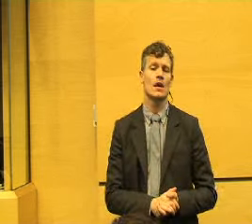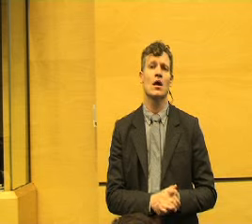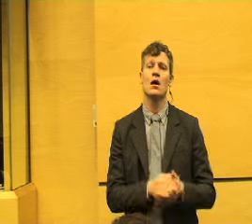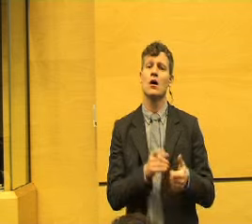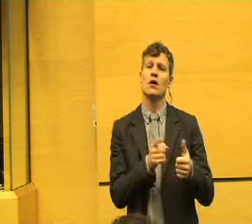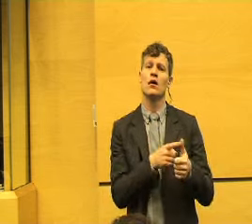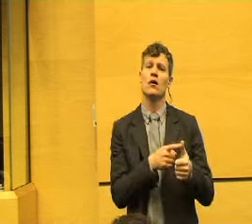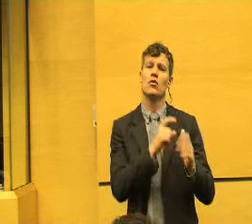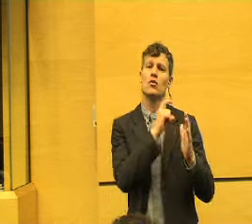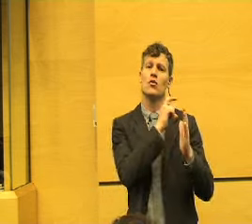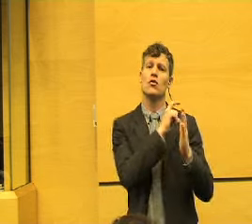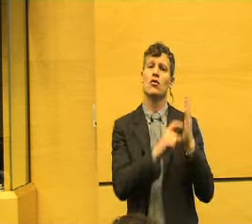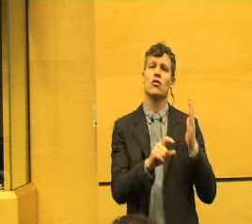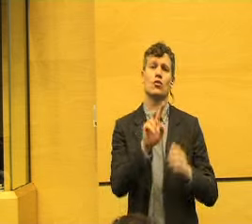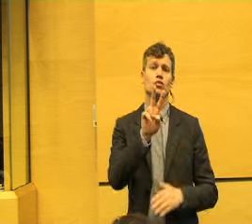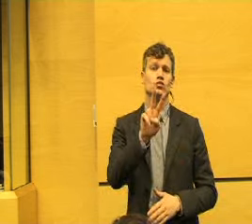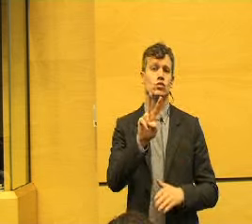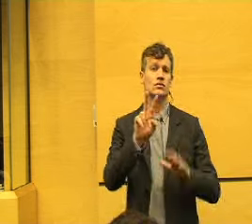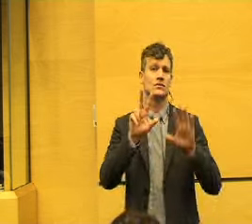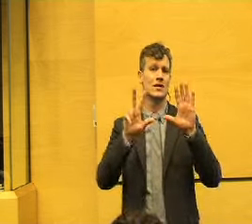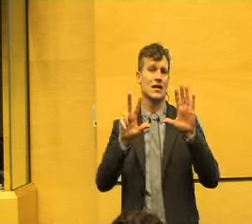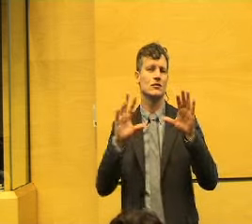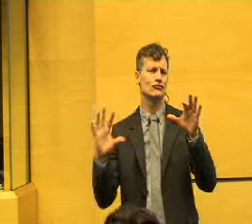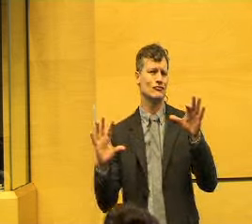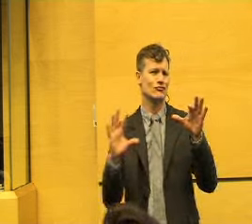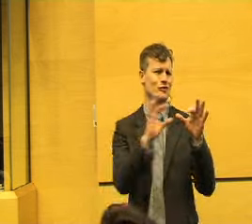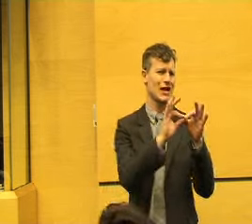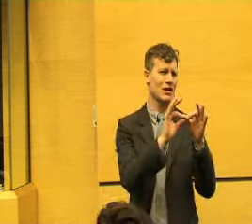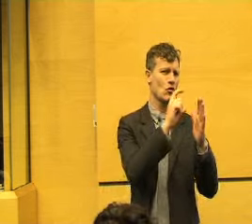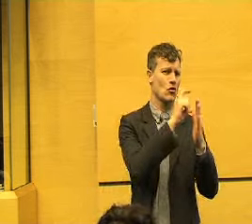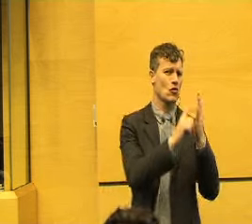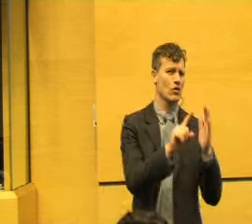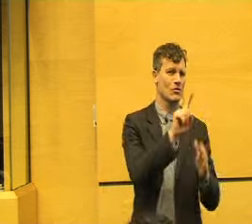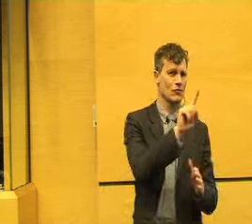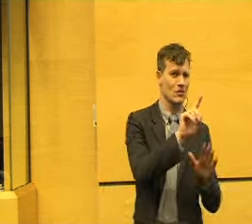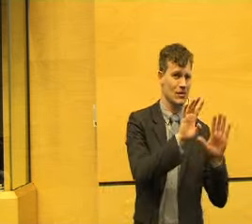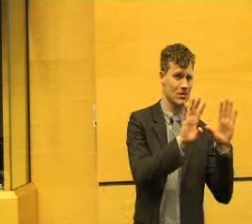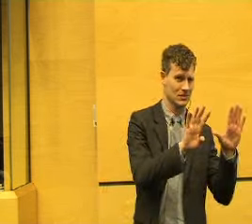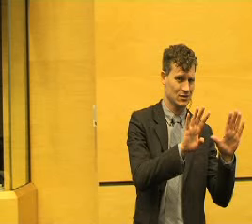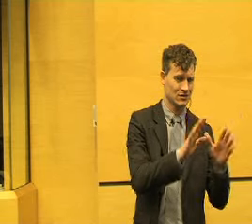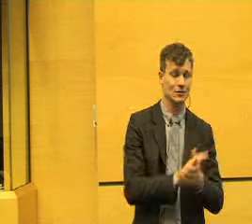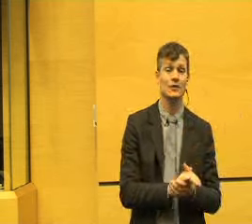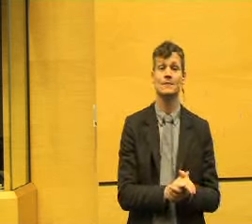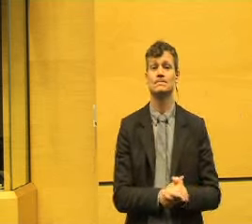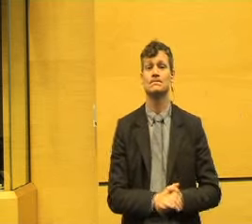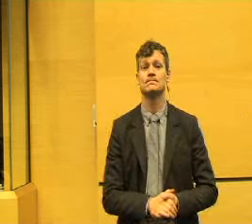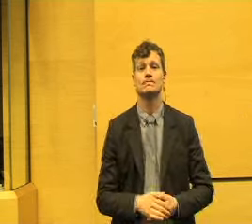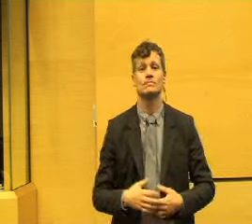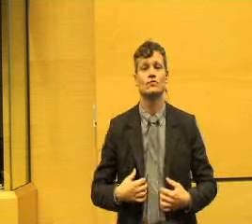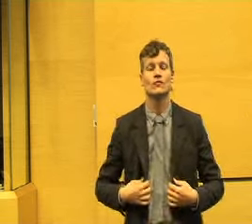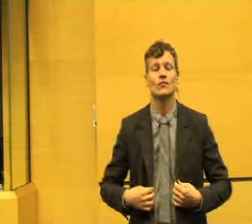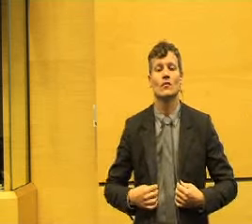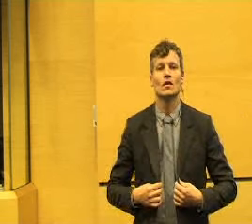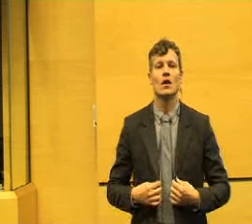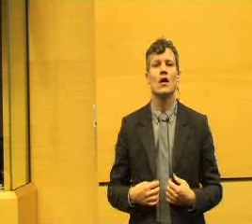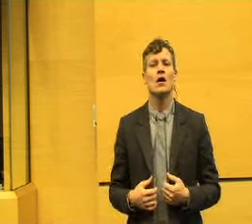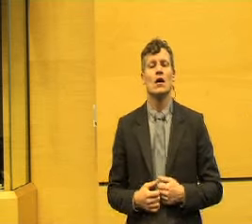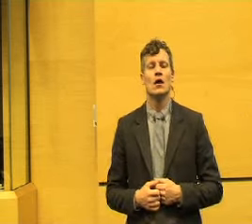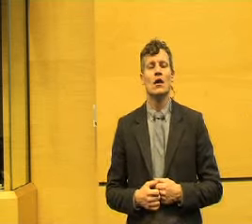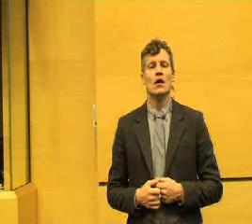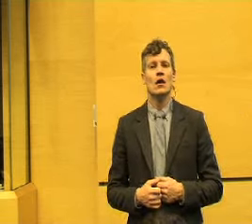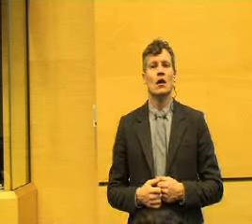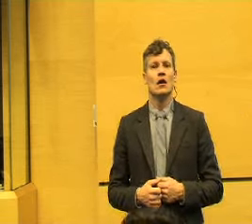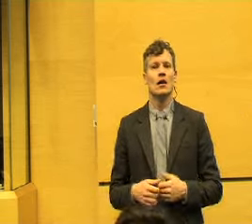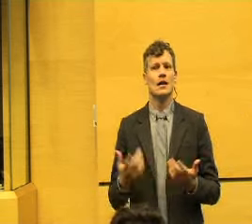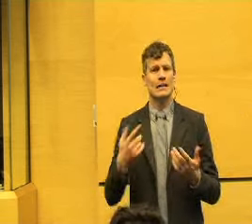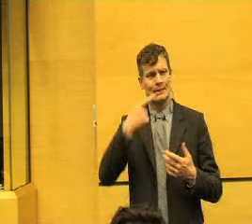up Article 19. A great number of large institutions for persons and children, adults and children with disabilities